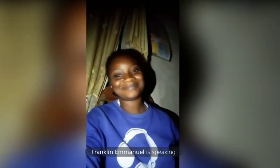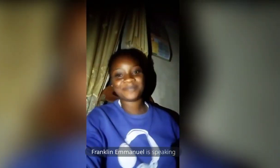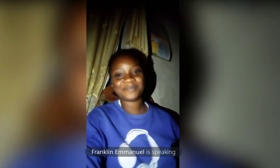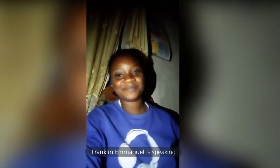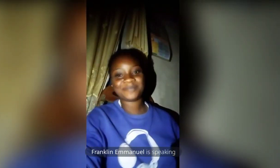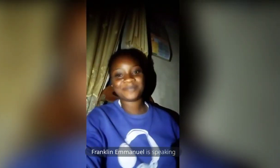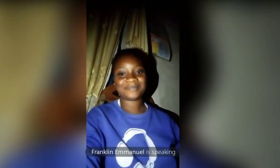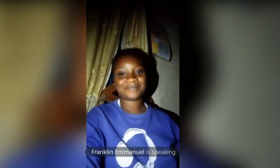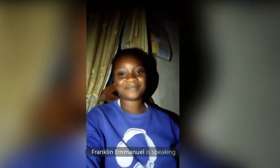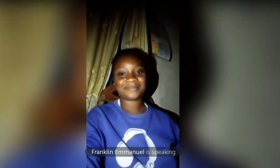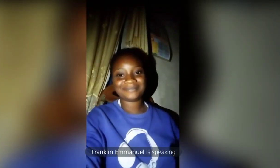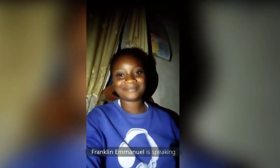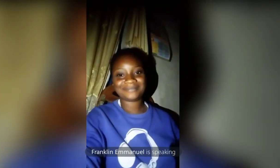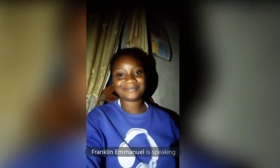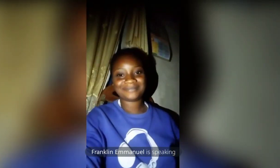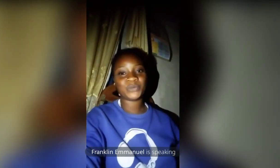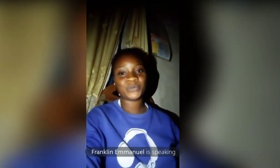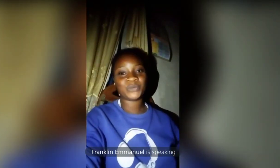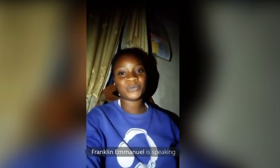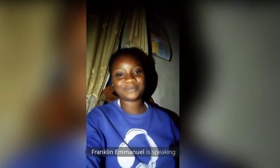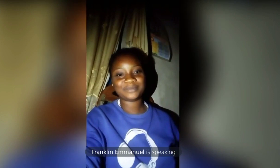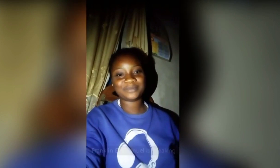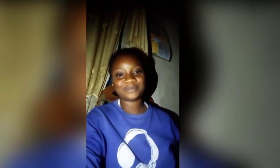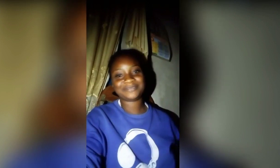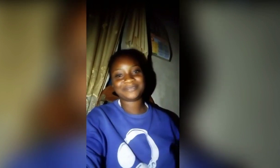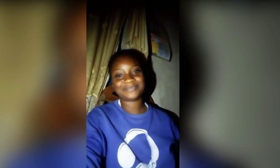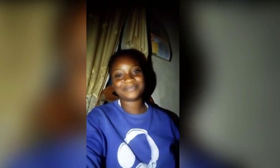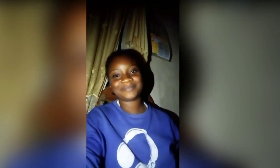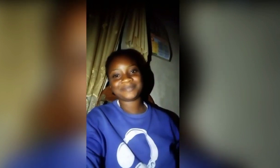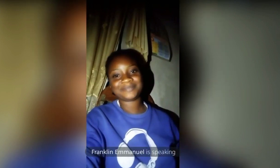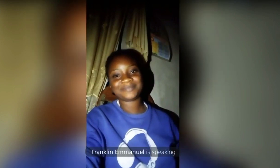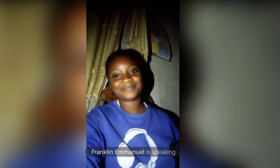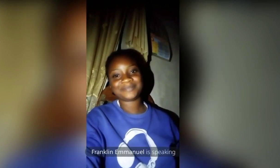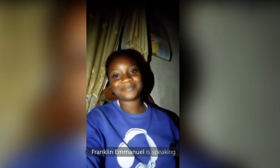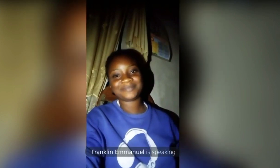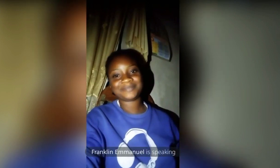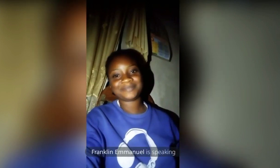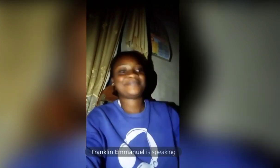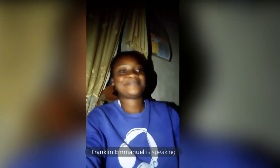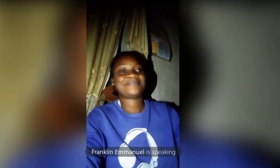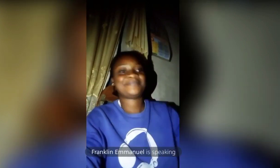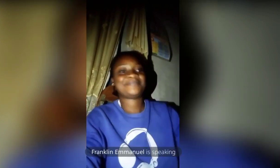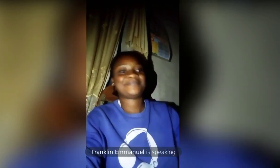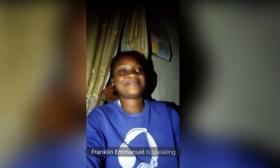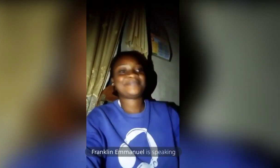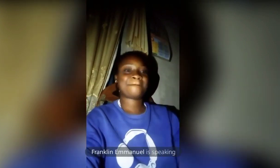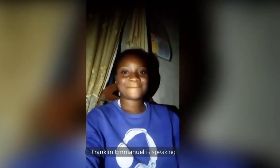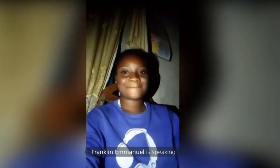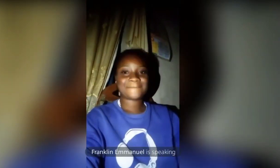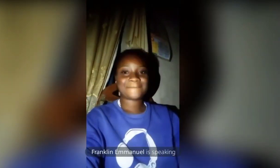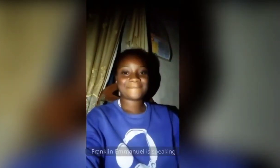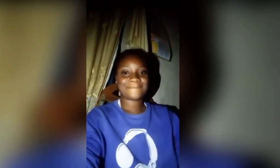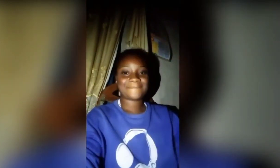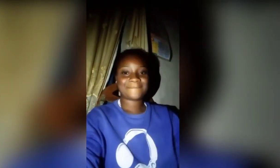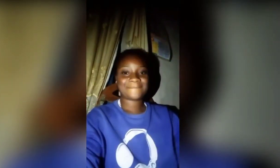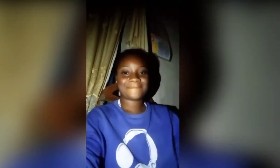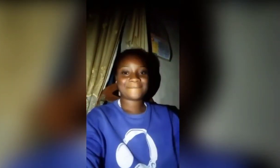That is in US. You do that in the US, you know, like Biden, we call it like that in the